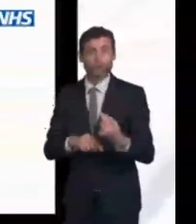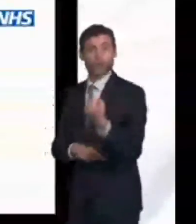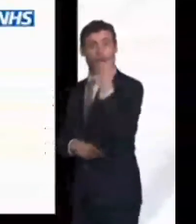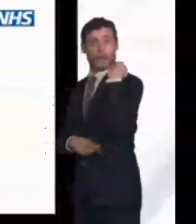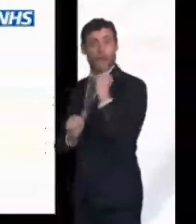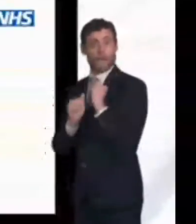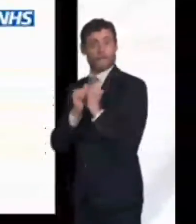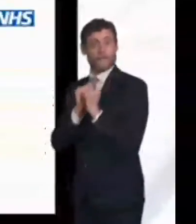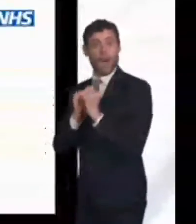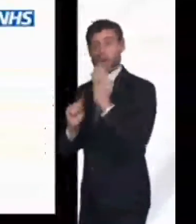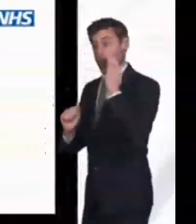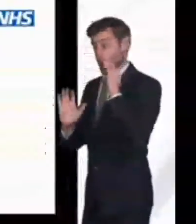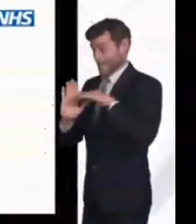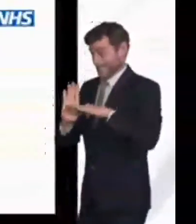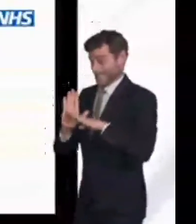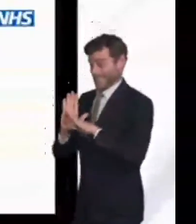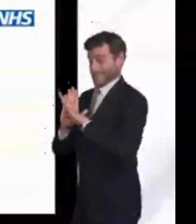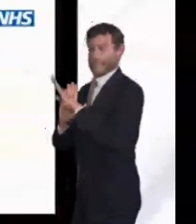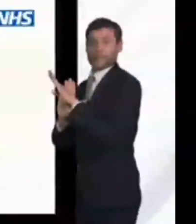Its peak.